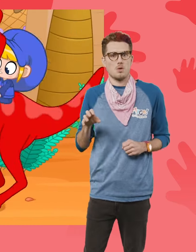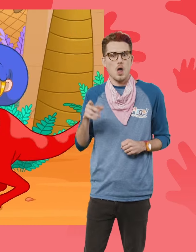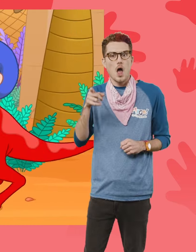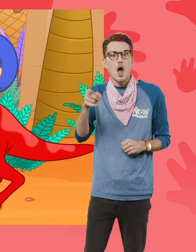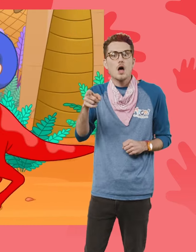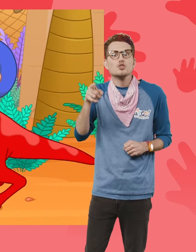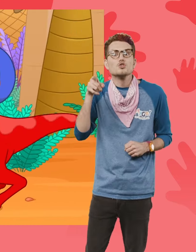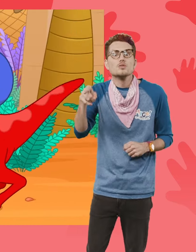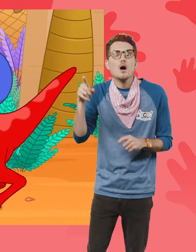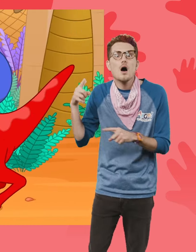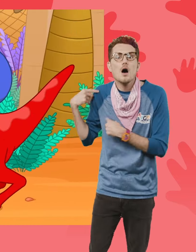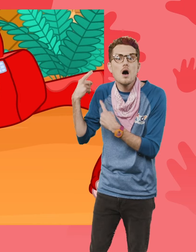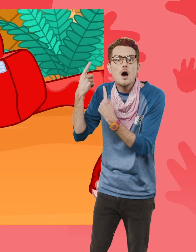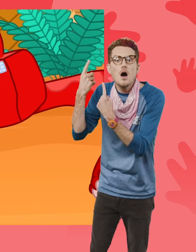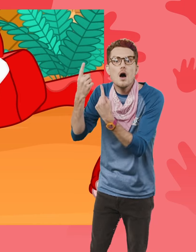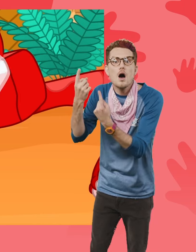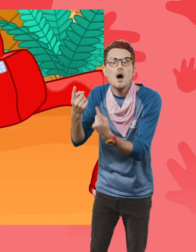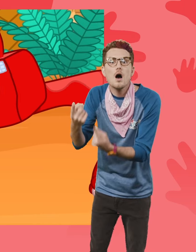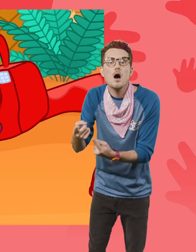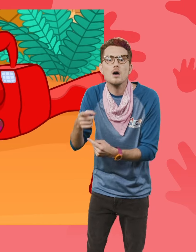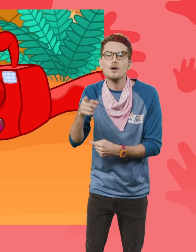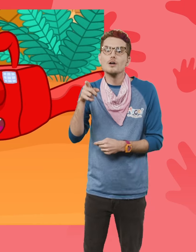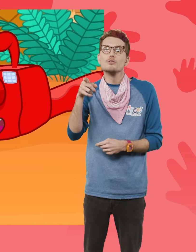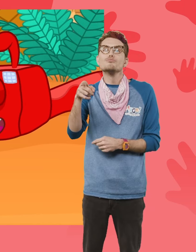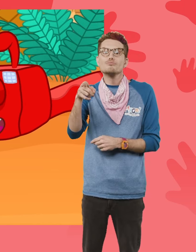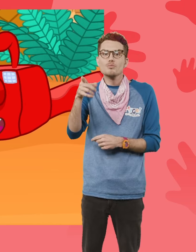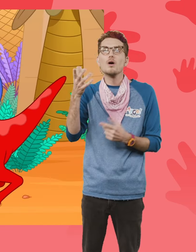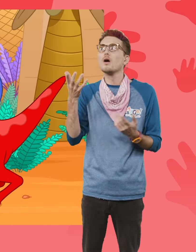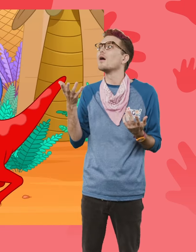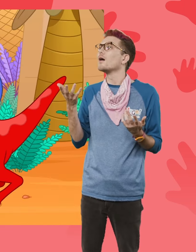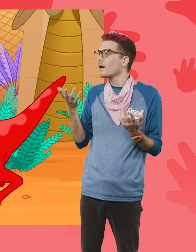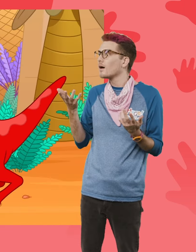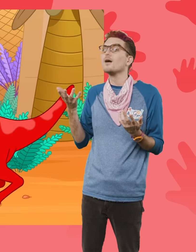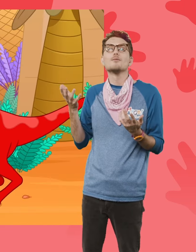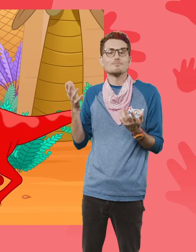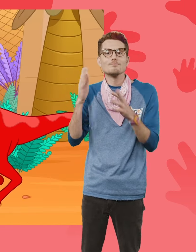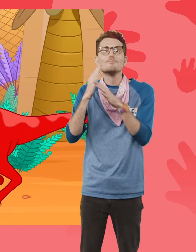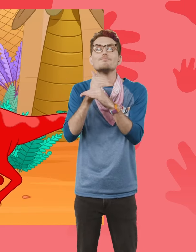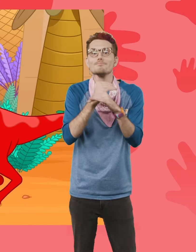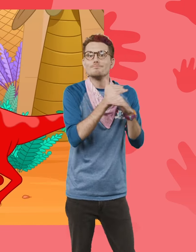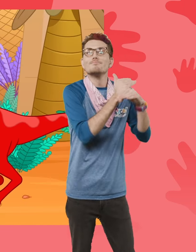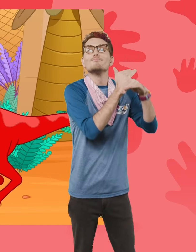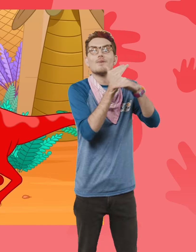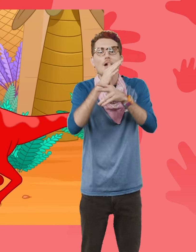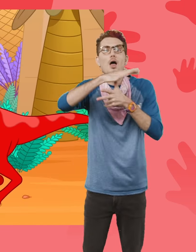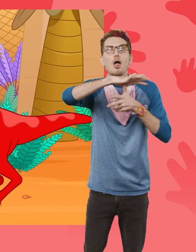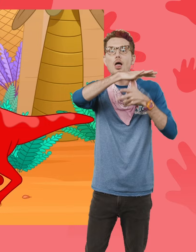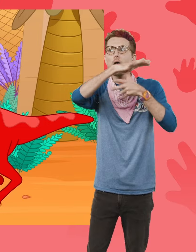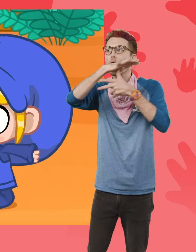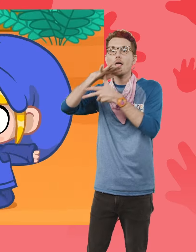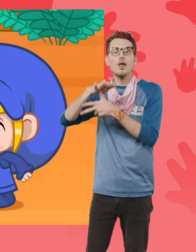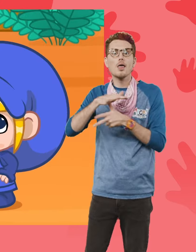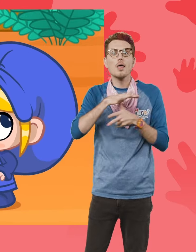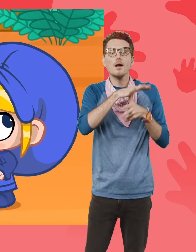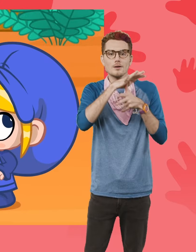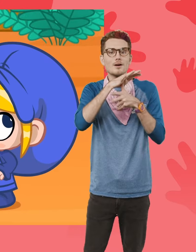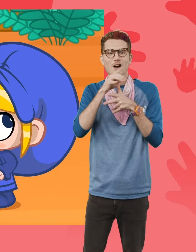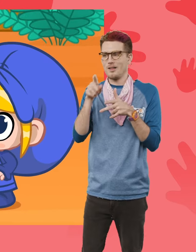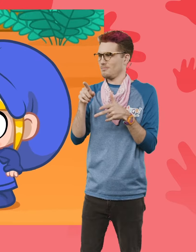Orphle, it was you all along. Huh? The pterodactyl with helicopter blades,